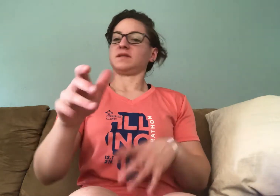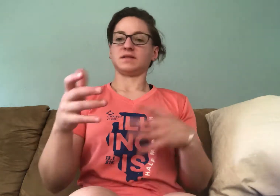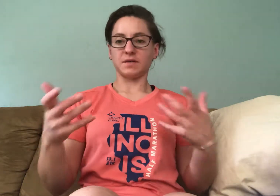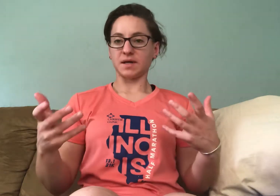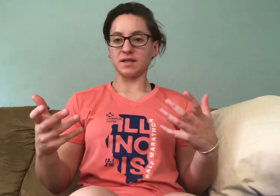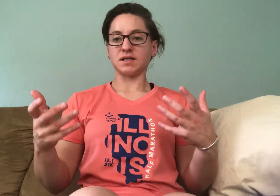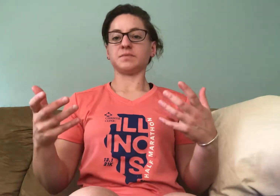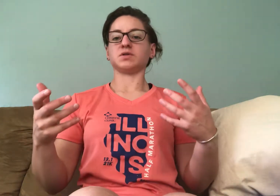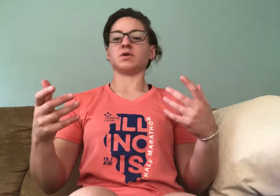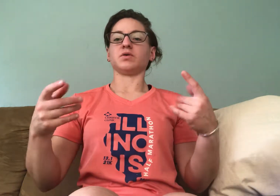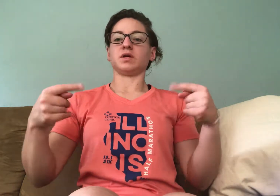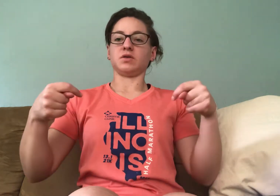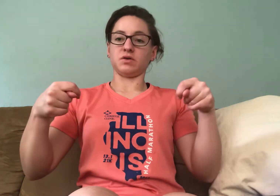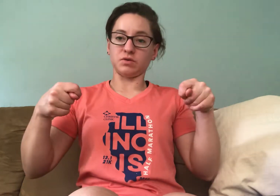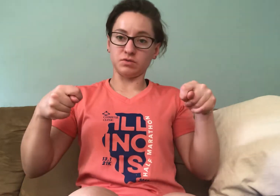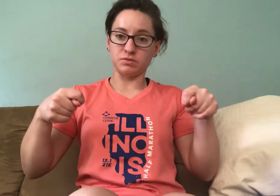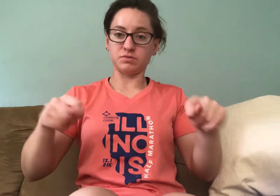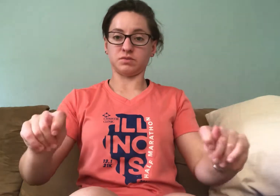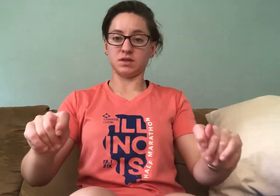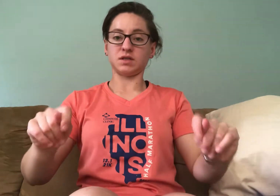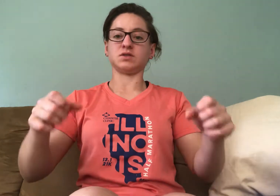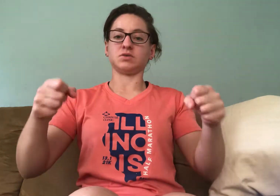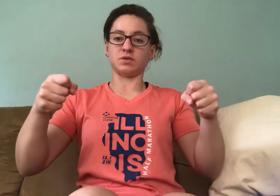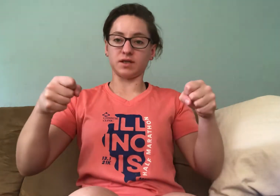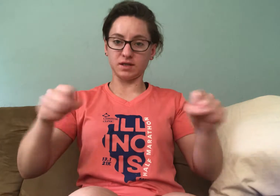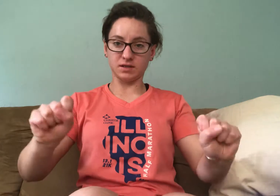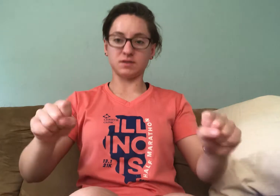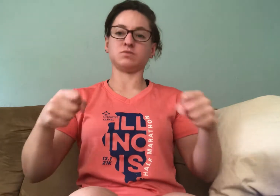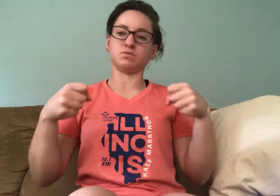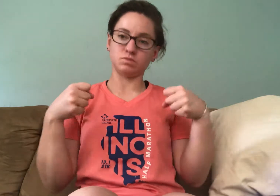Same concept, so you can either go this or like this.